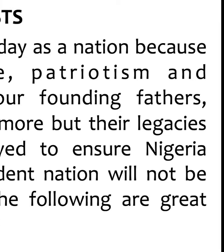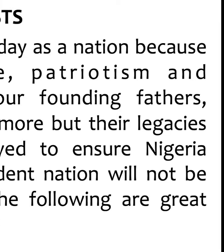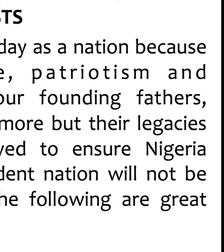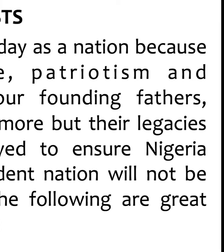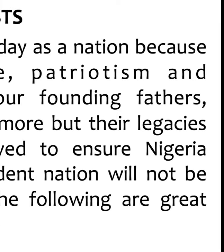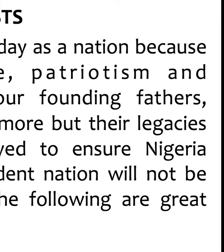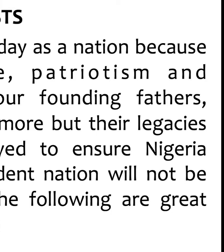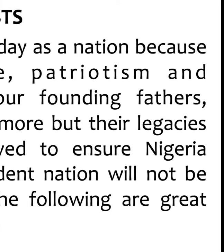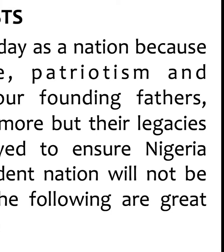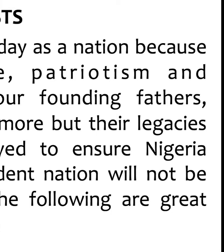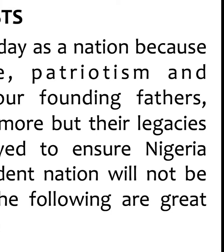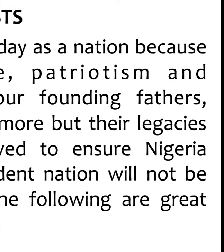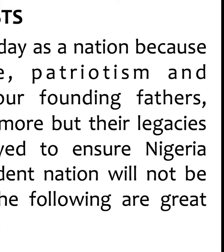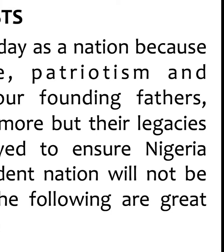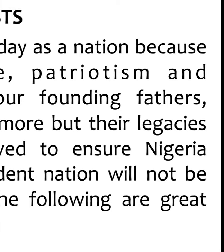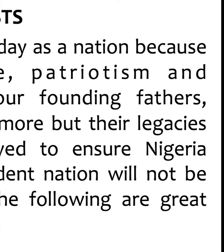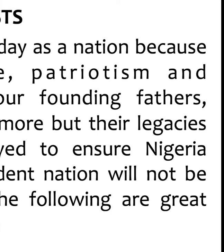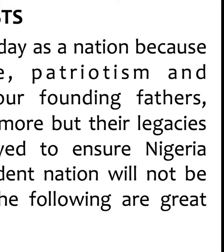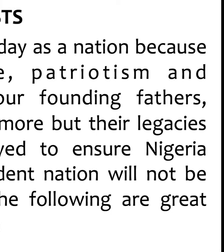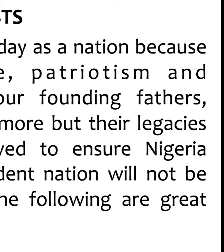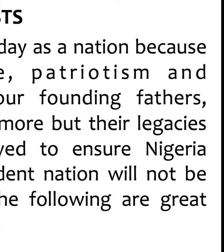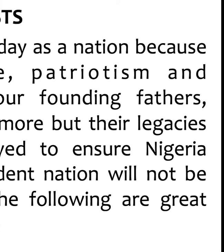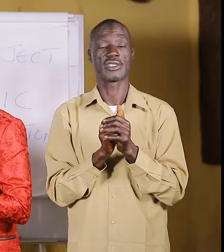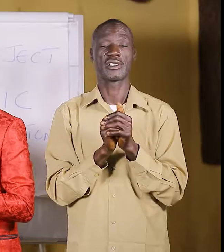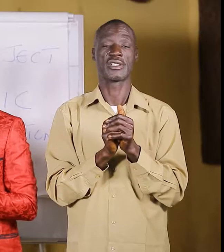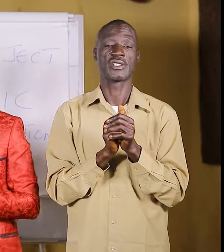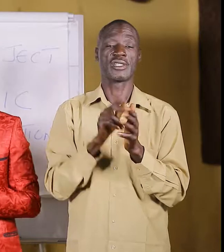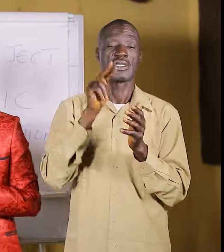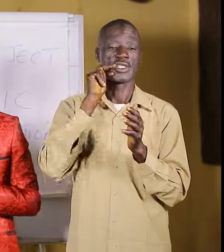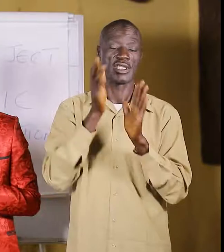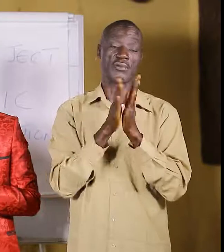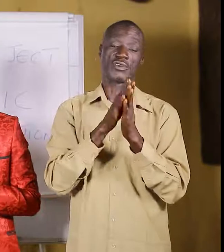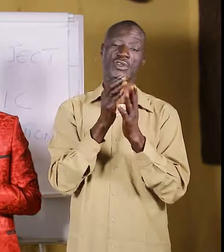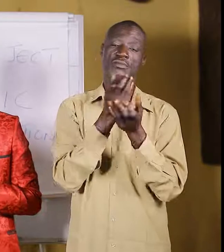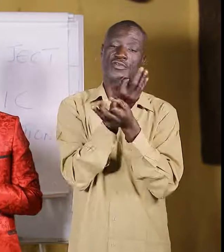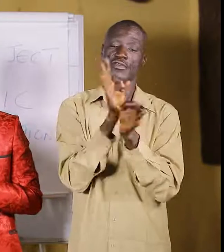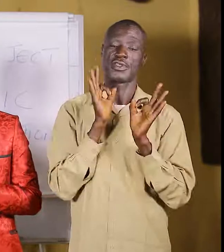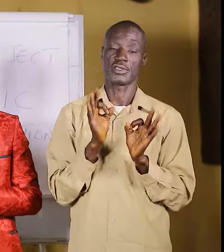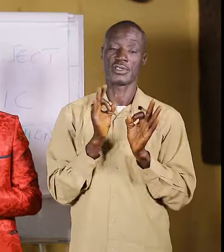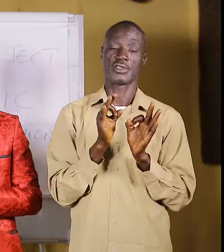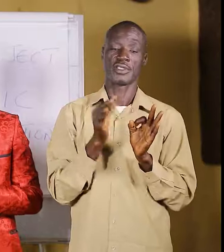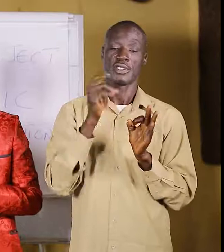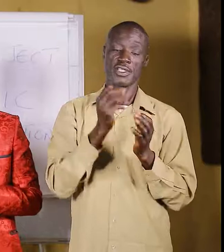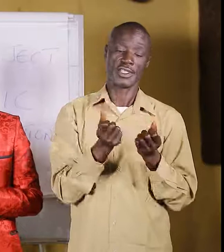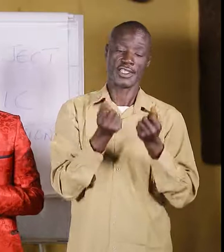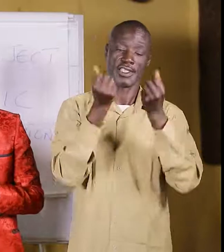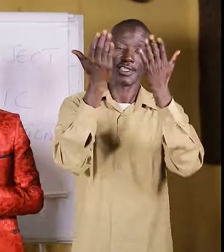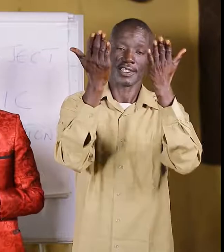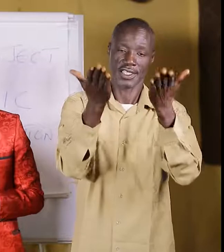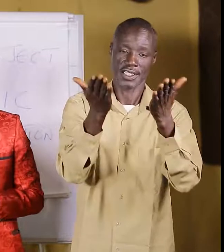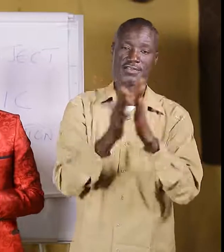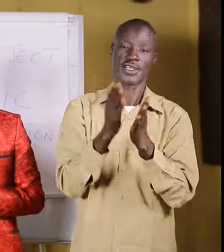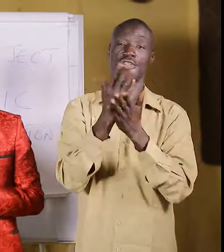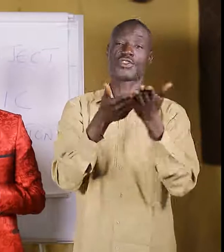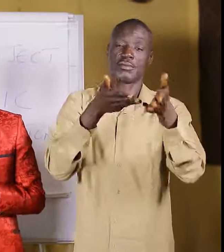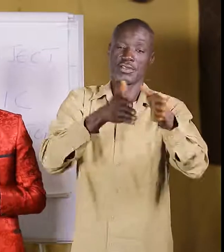Nigeria became an independent nation will not be forgotten quickly. Don't forget that these are men that sacrificed. Some even laid their